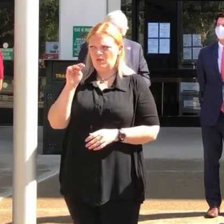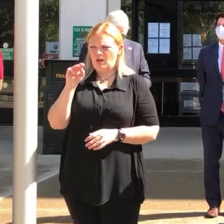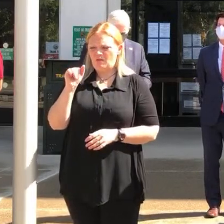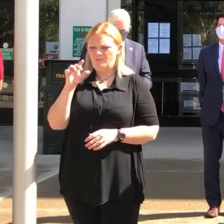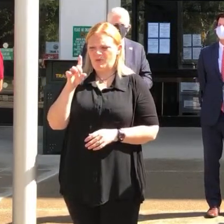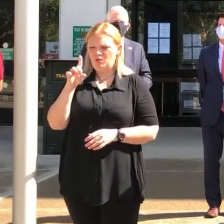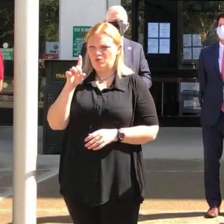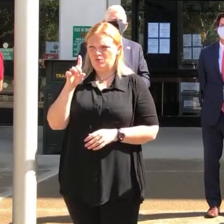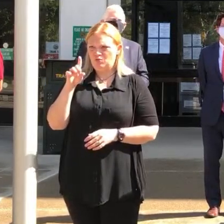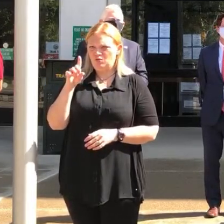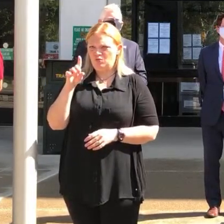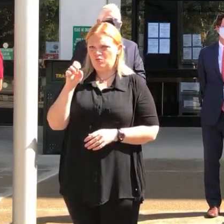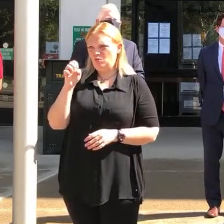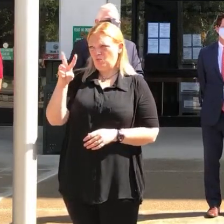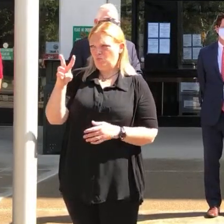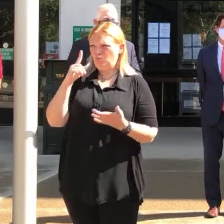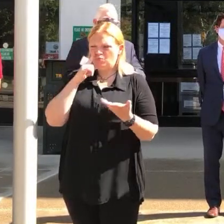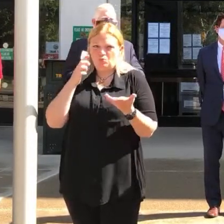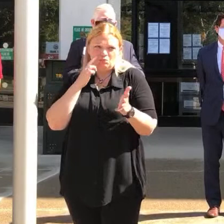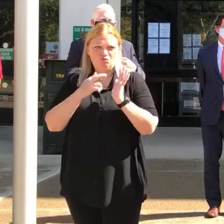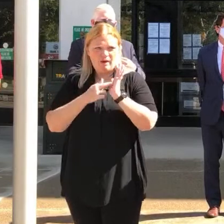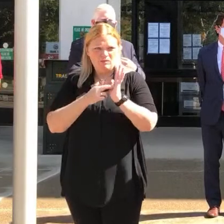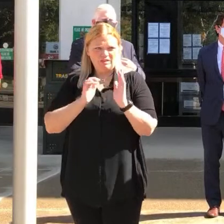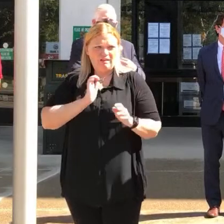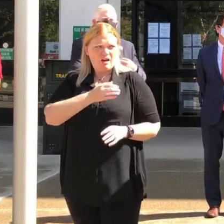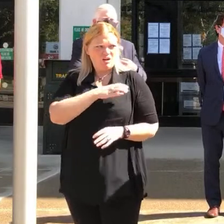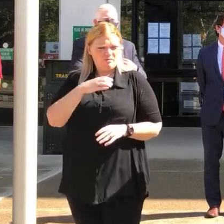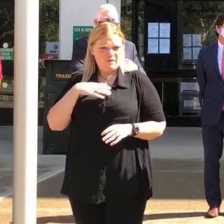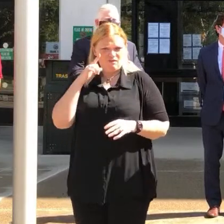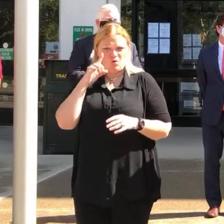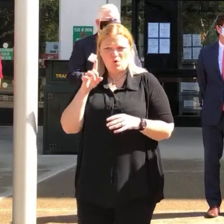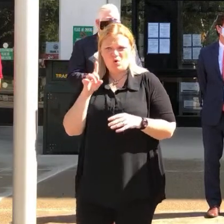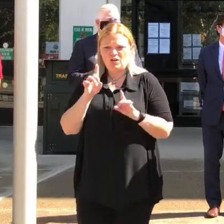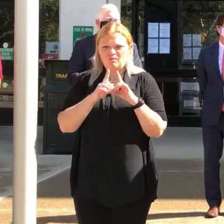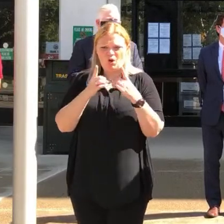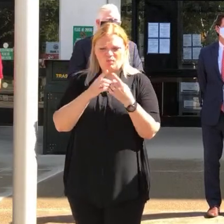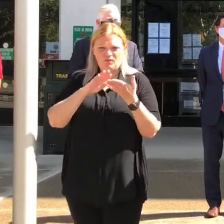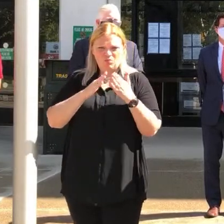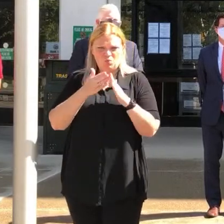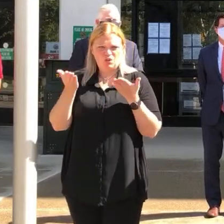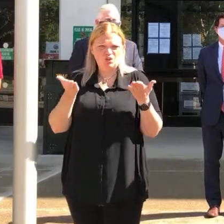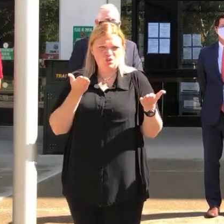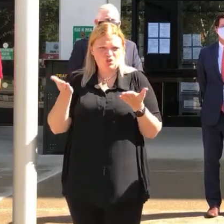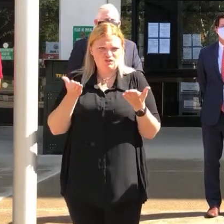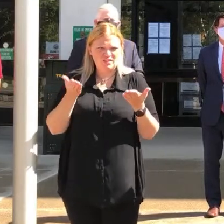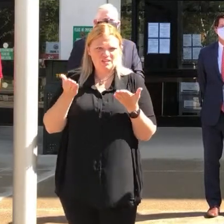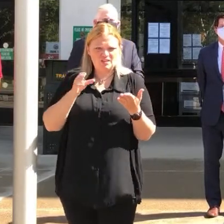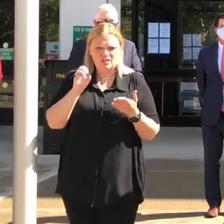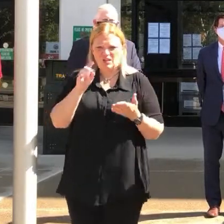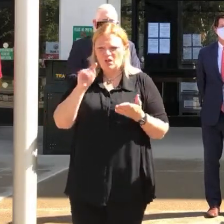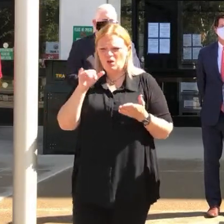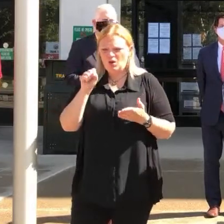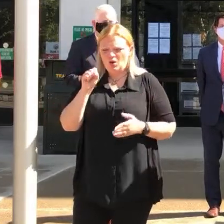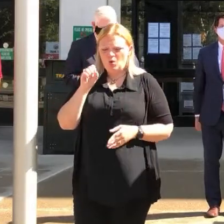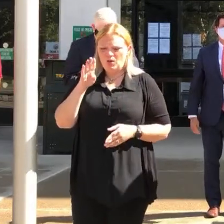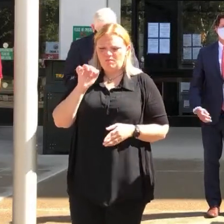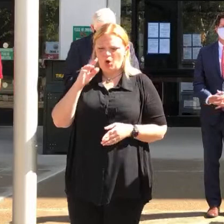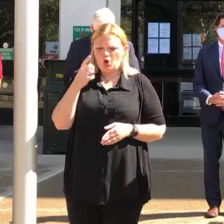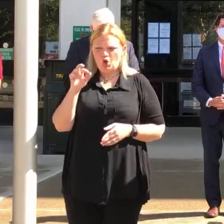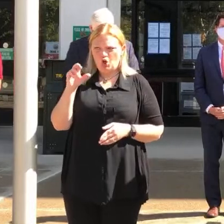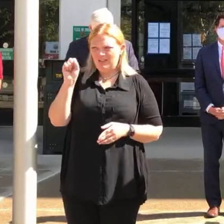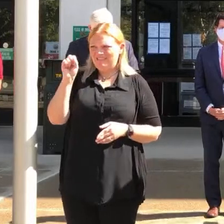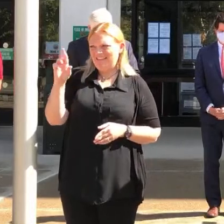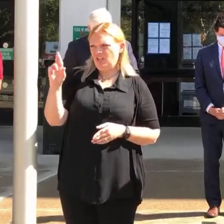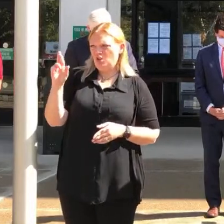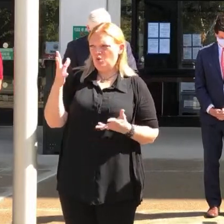is here representing our Commissioner of the Department of Community Services, Otis T. Barker Sr. I